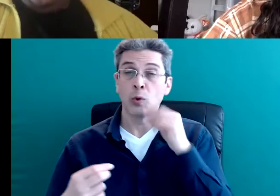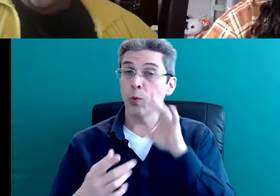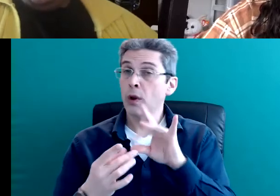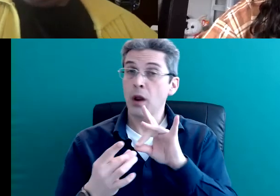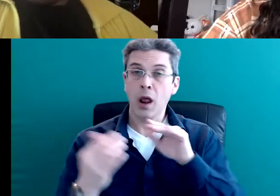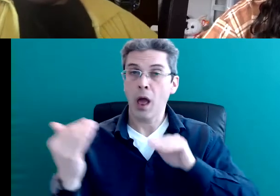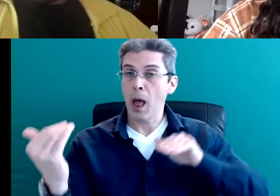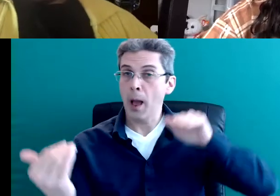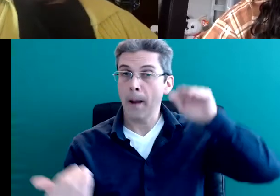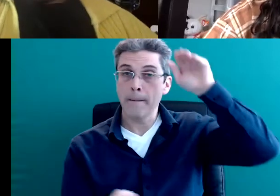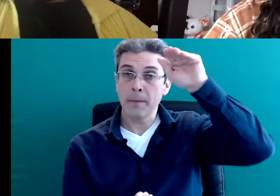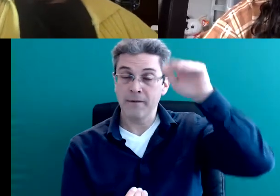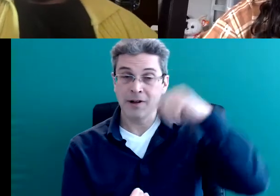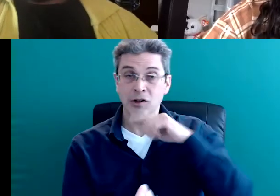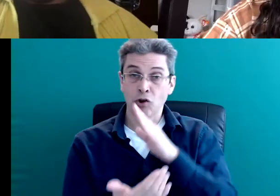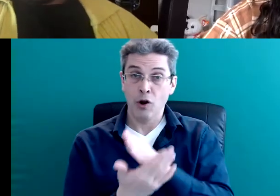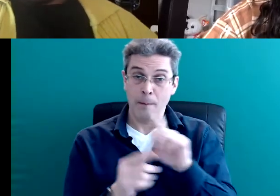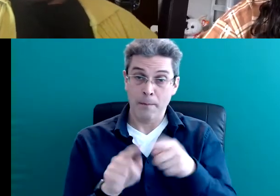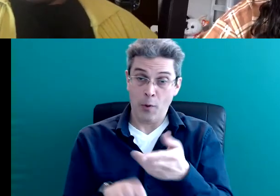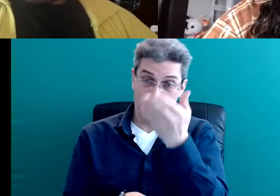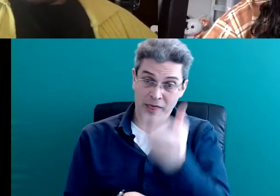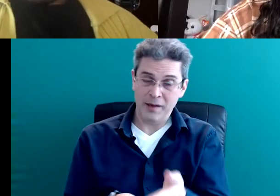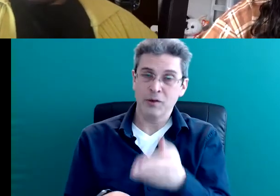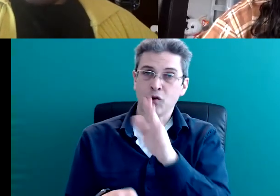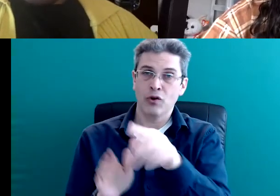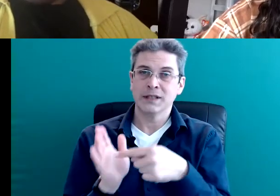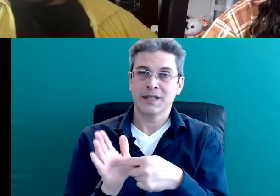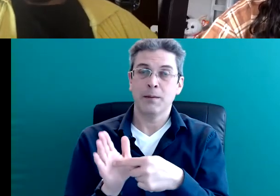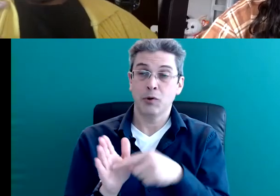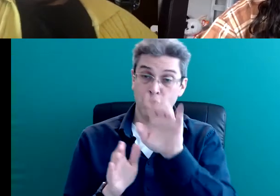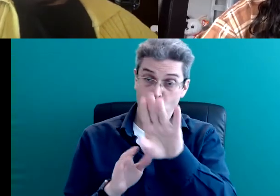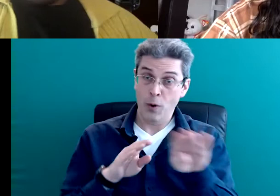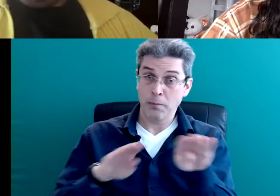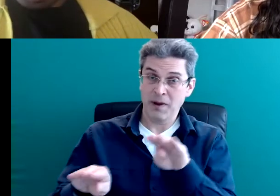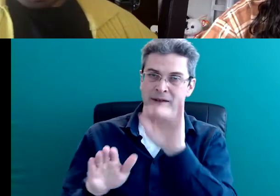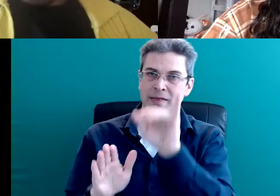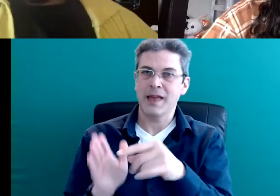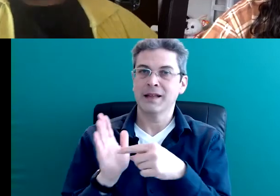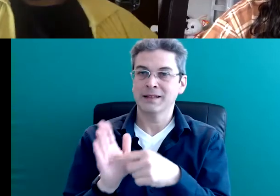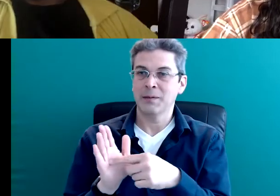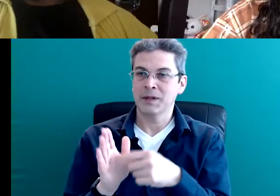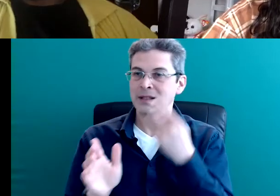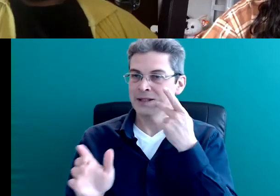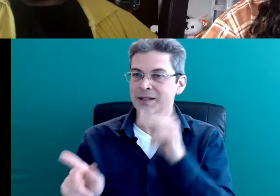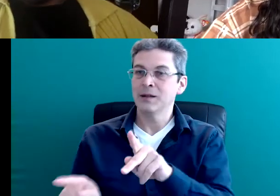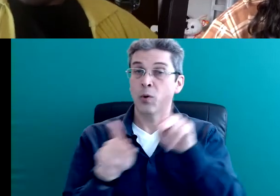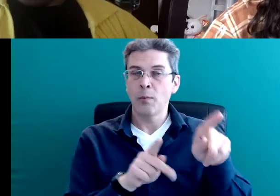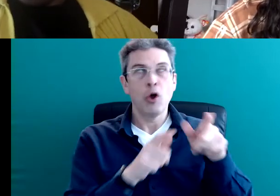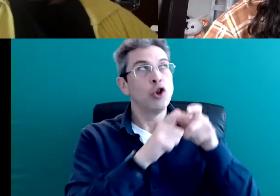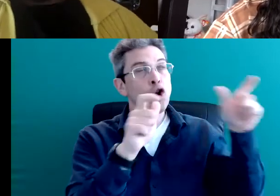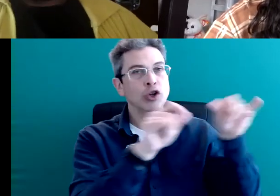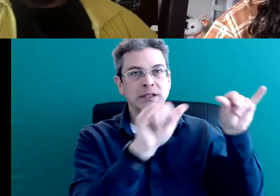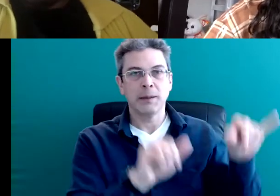about them as an example and use their behavior as an example for larger systemic issues. And that pisses them off the